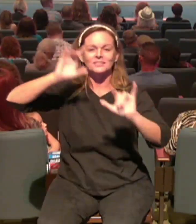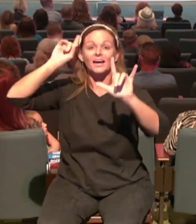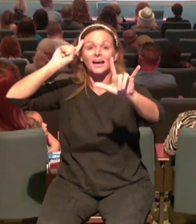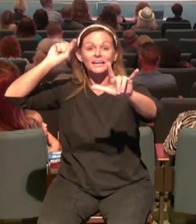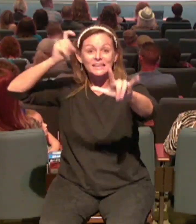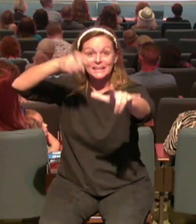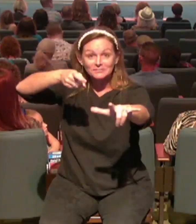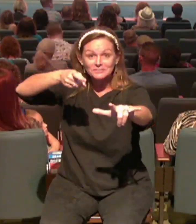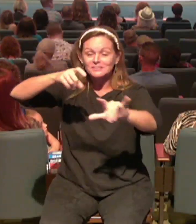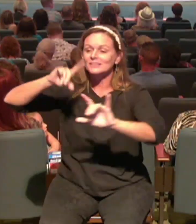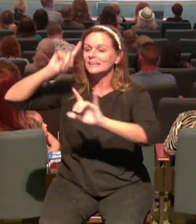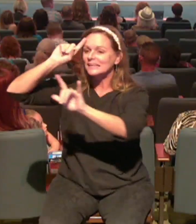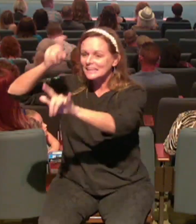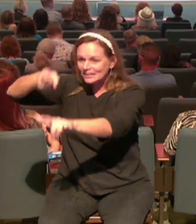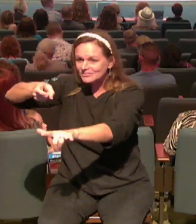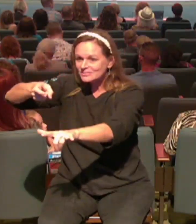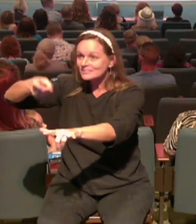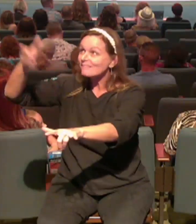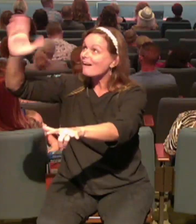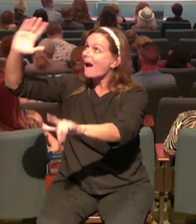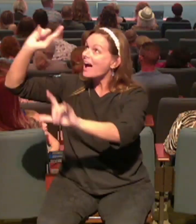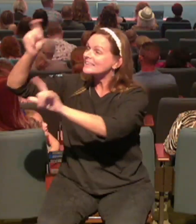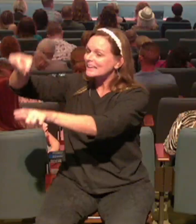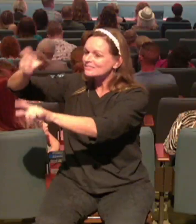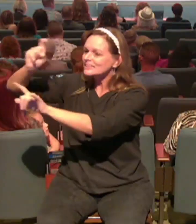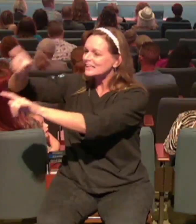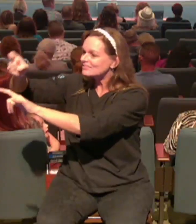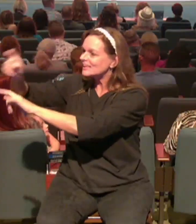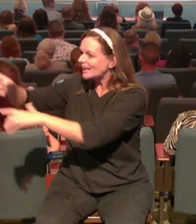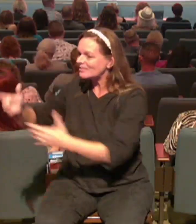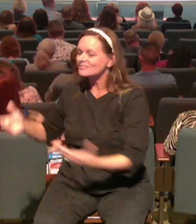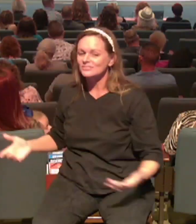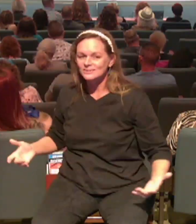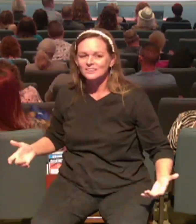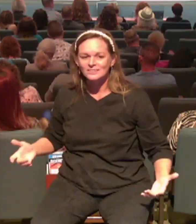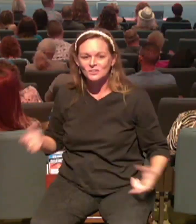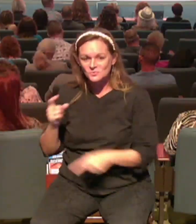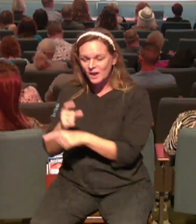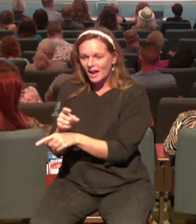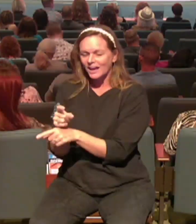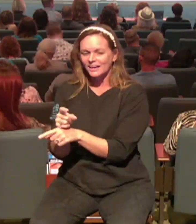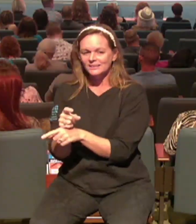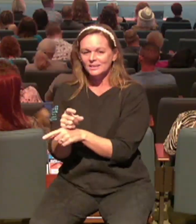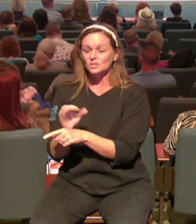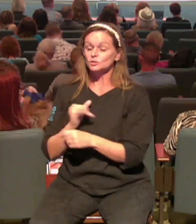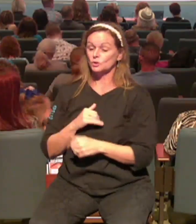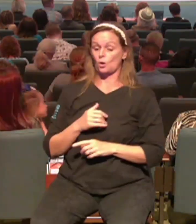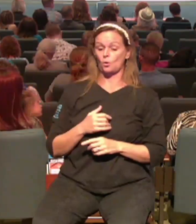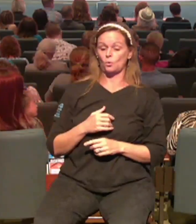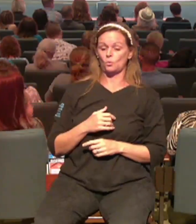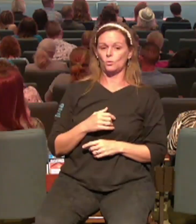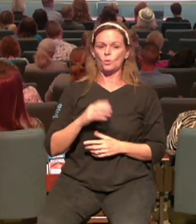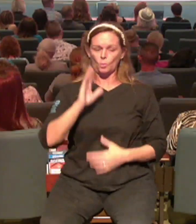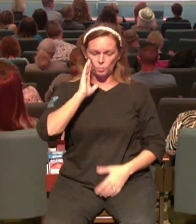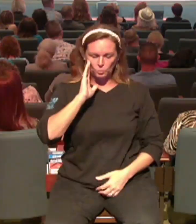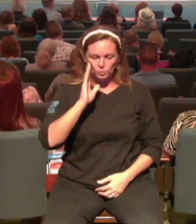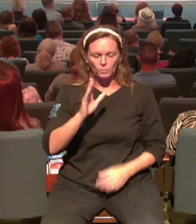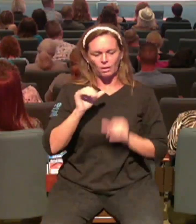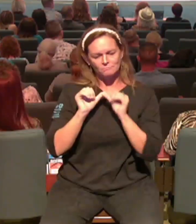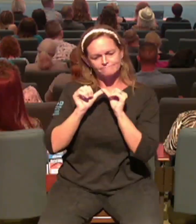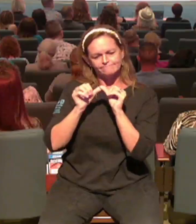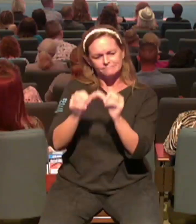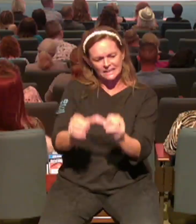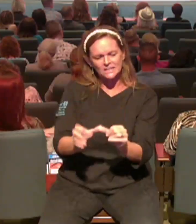do on Fourth Saturday Serve, Roll Palm. It is not by what we've done so that none of us can boast about it. It is about what